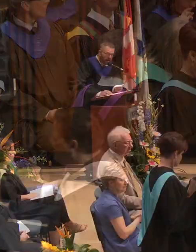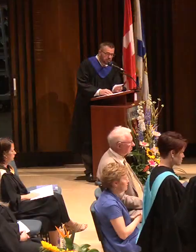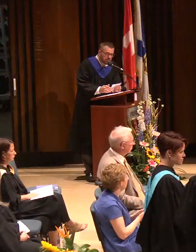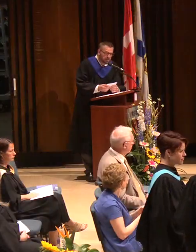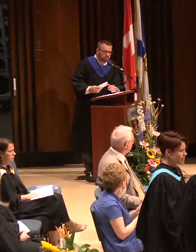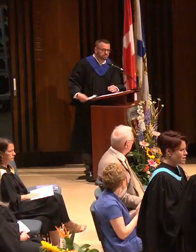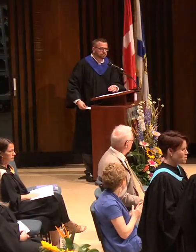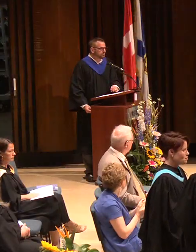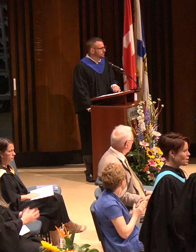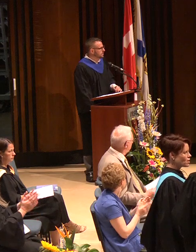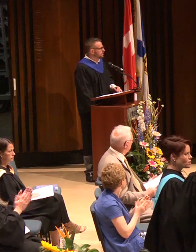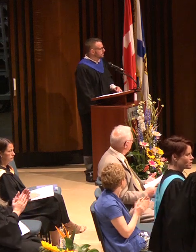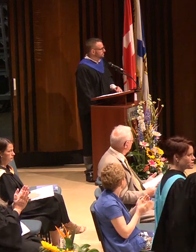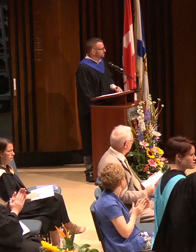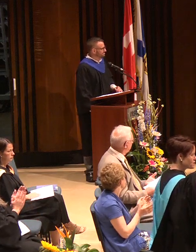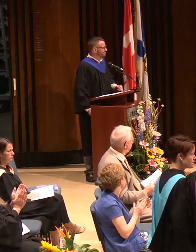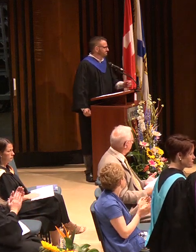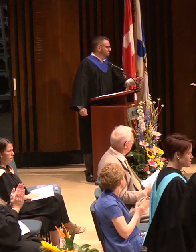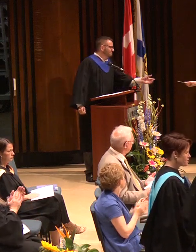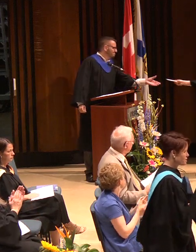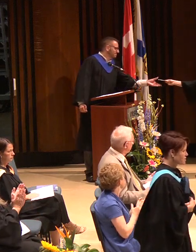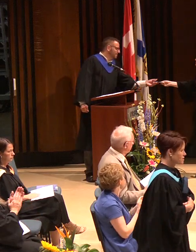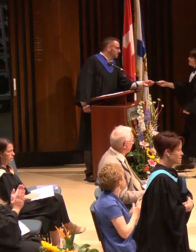Margaret Harrison.